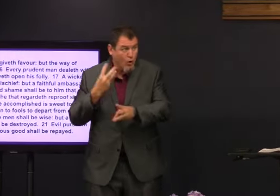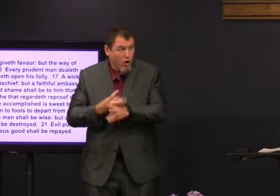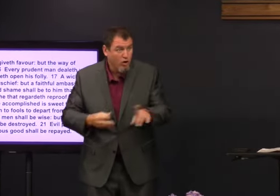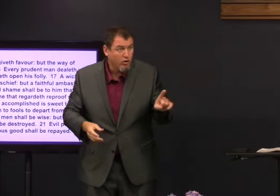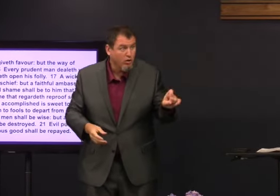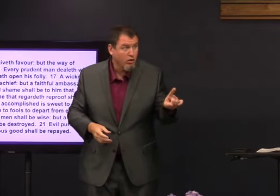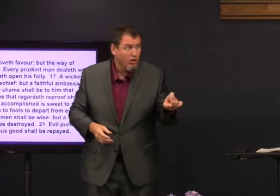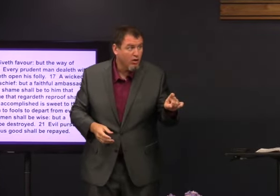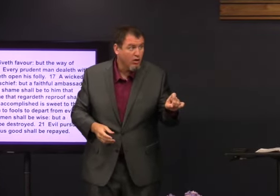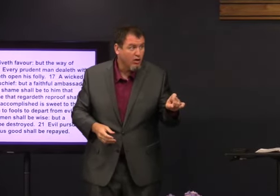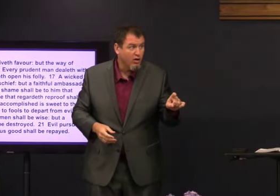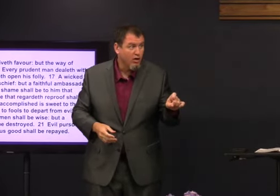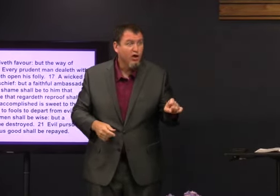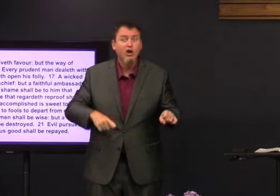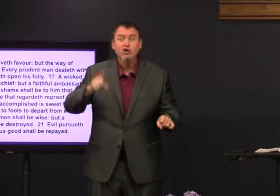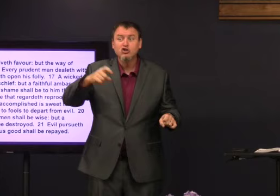And should I look like the world?